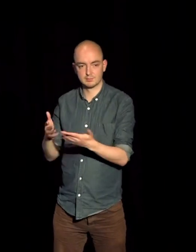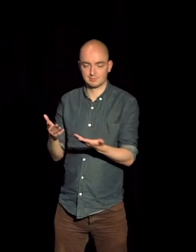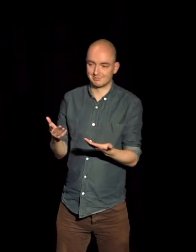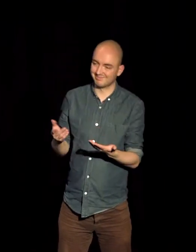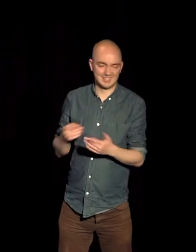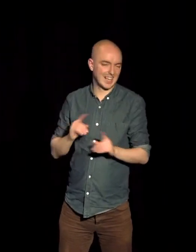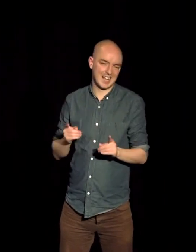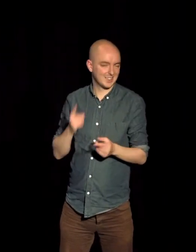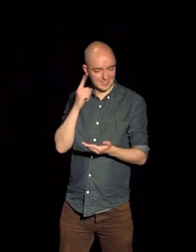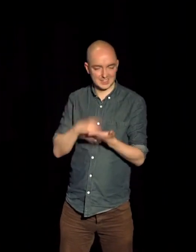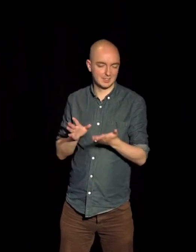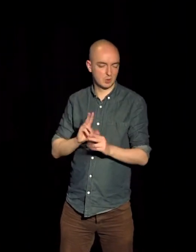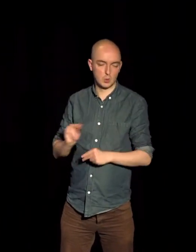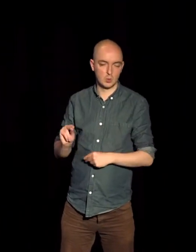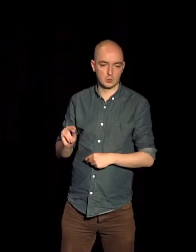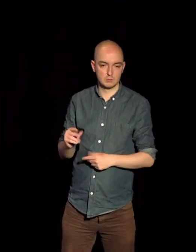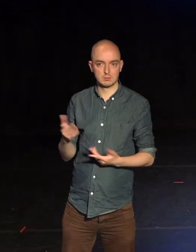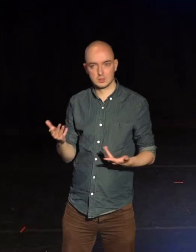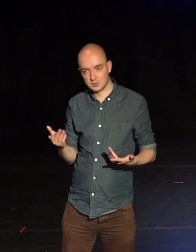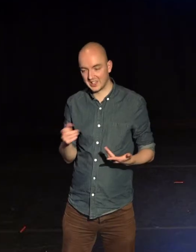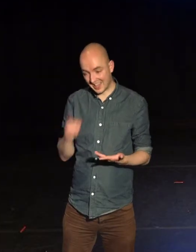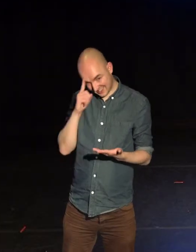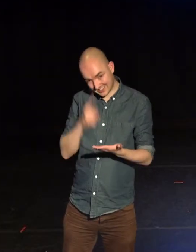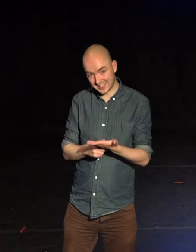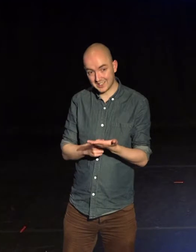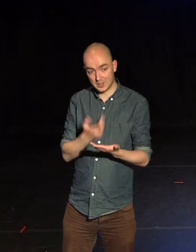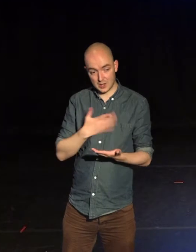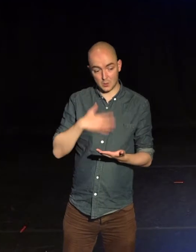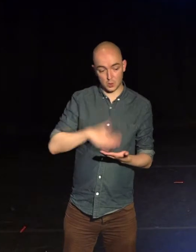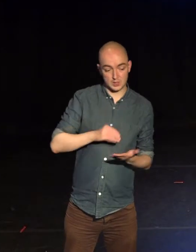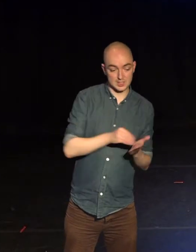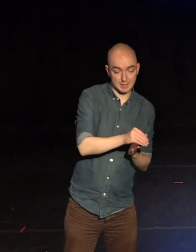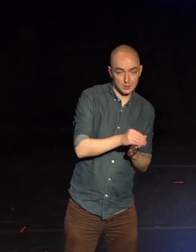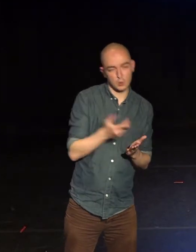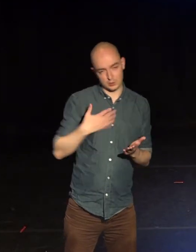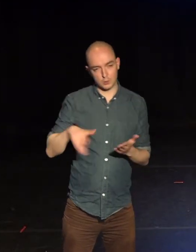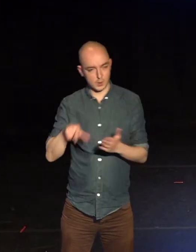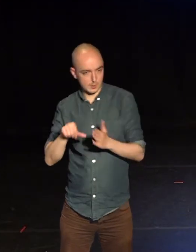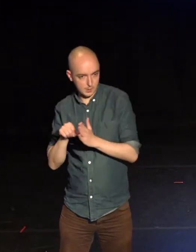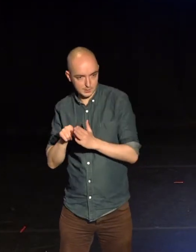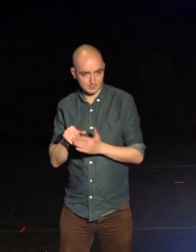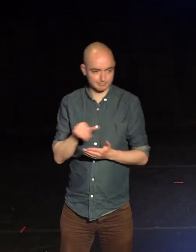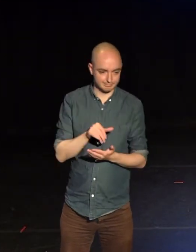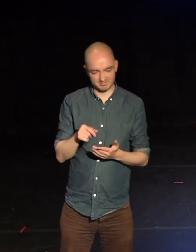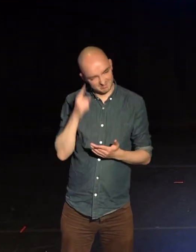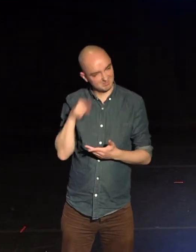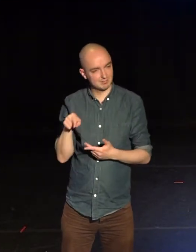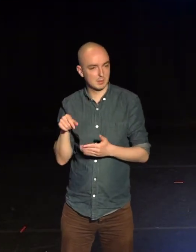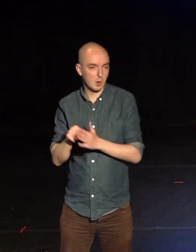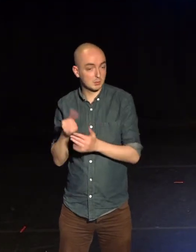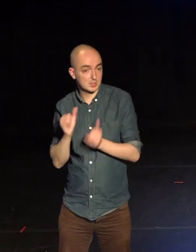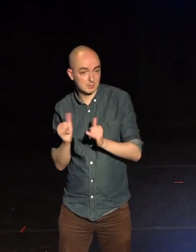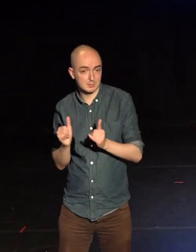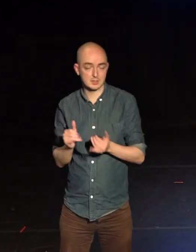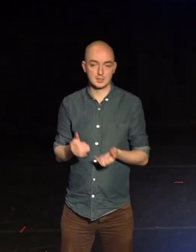to spend for how much chaos you're going to get. And that's kind of okay if you know how much chaos you're going to get. And that's the problem. What if the